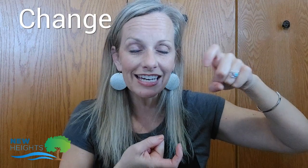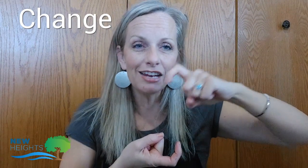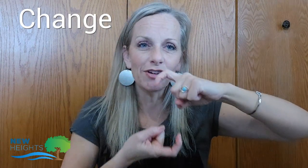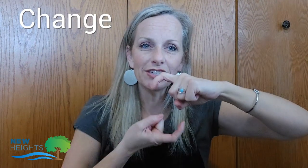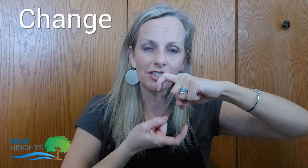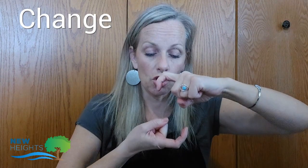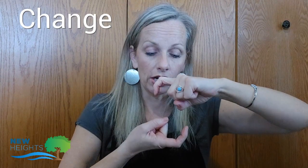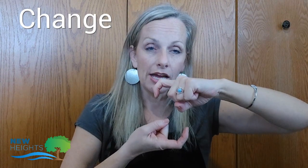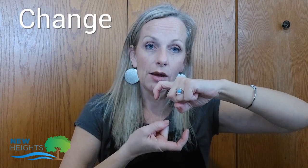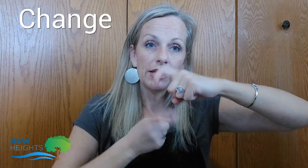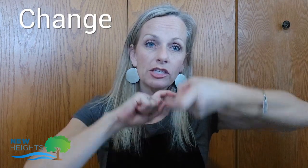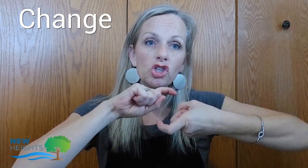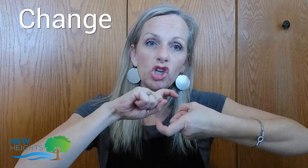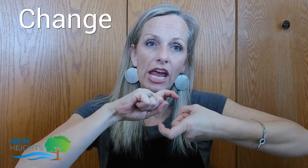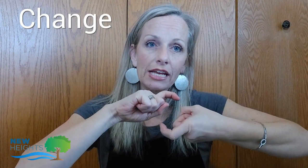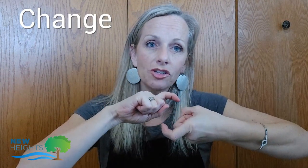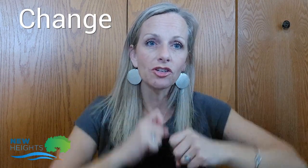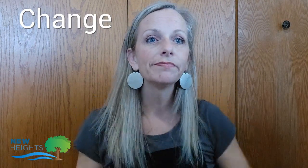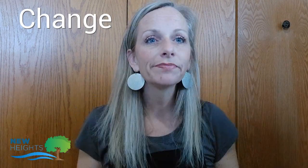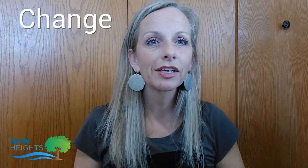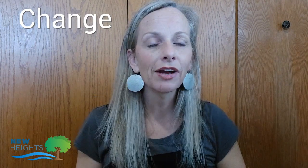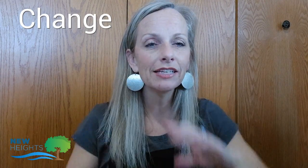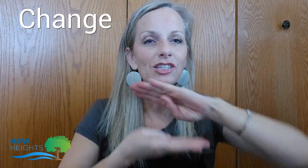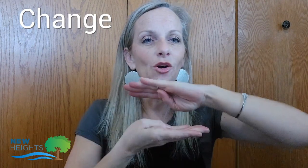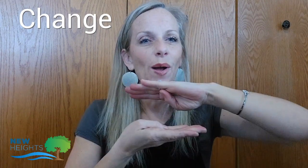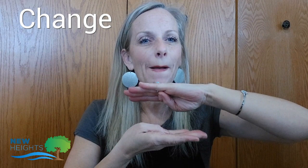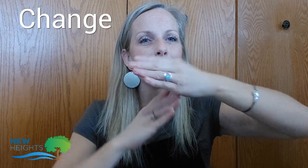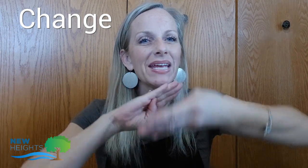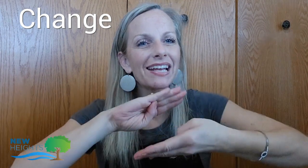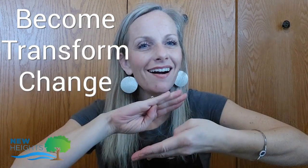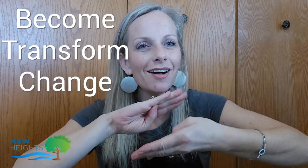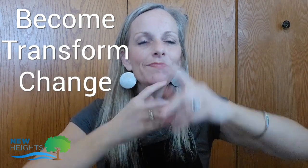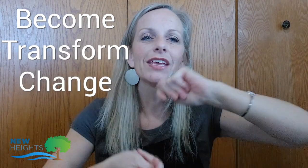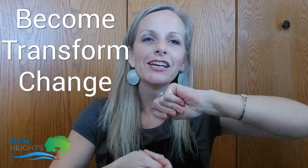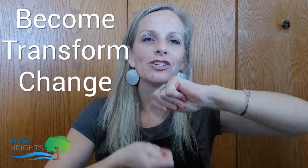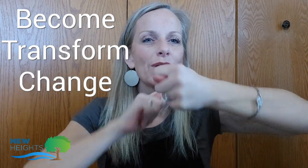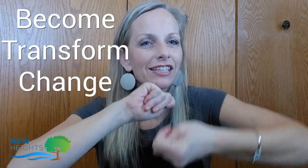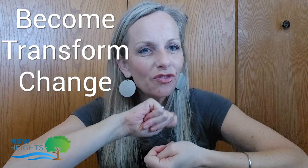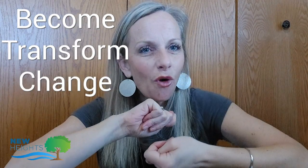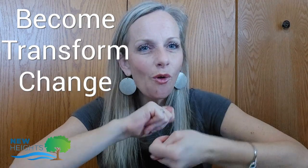need first. It's the hook, but it's to change. All right. So become,